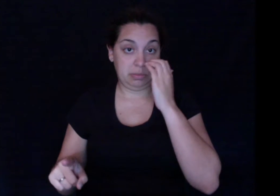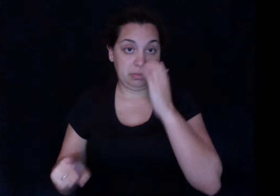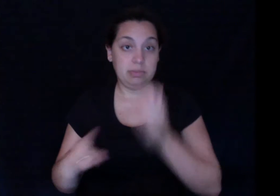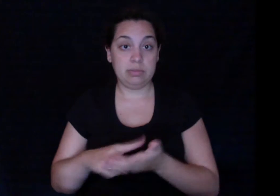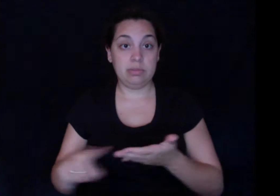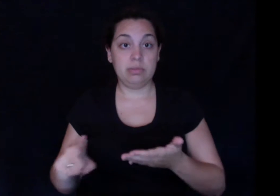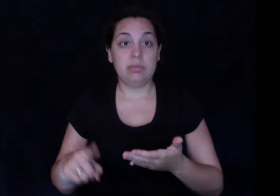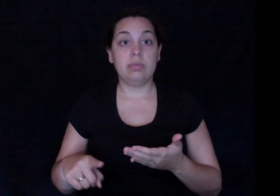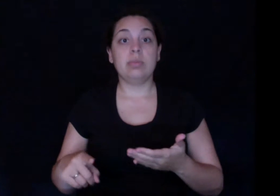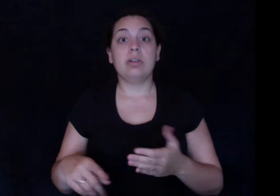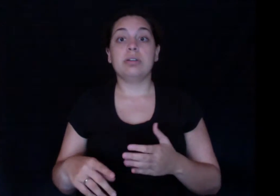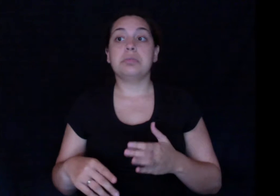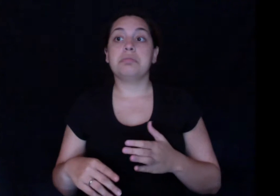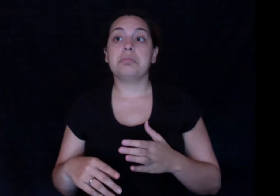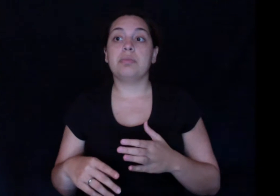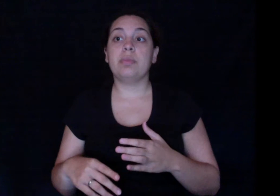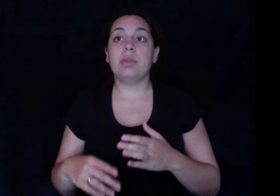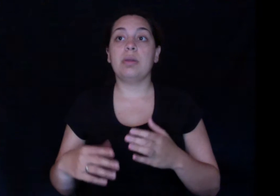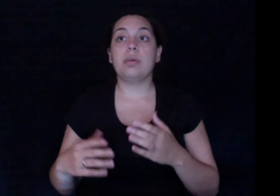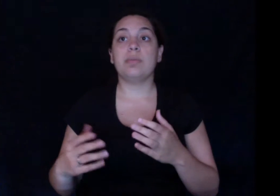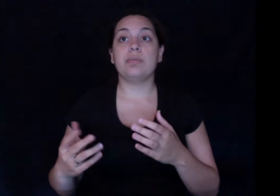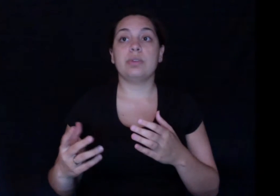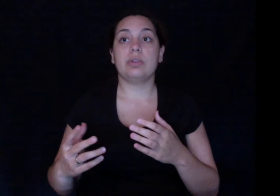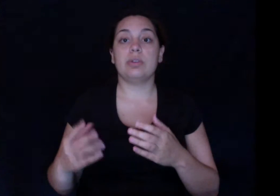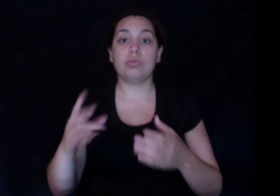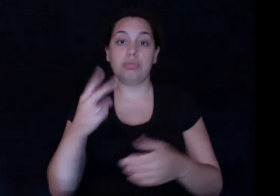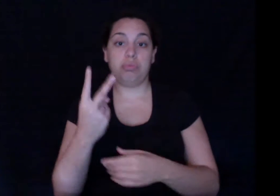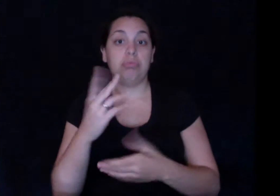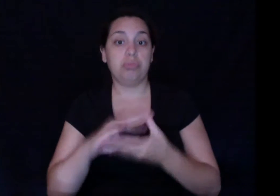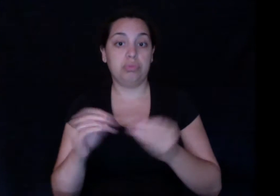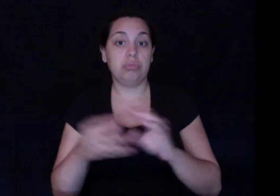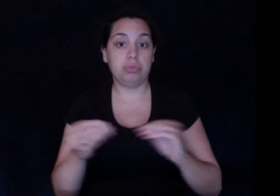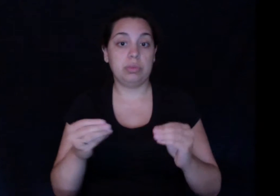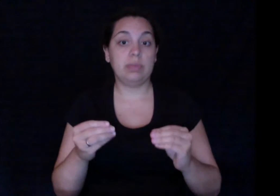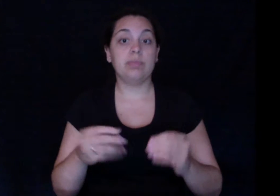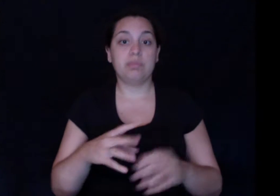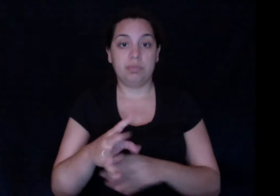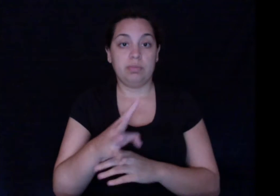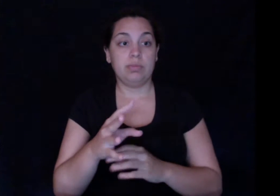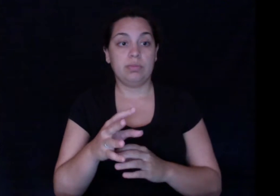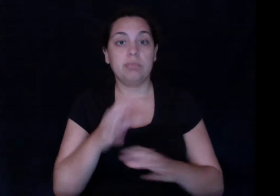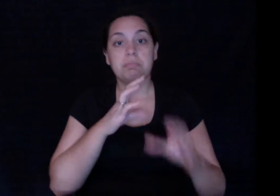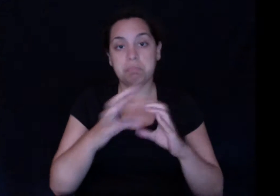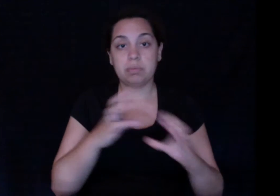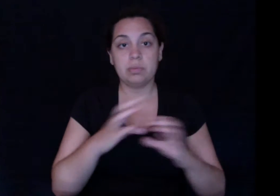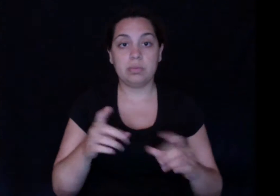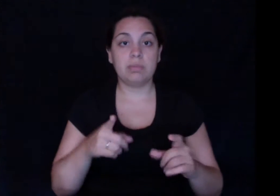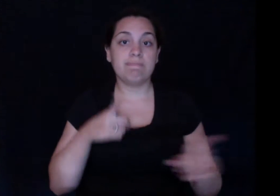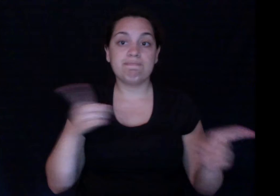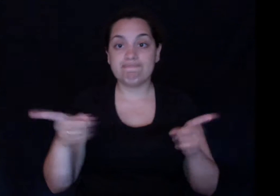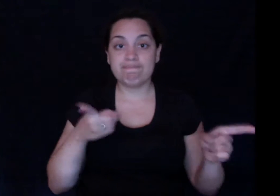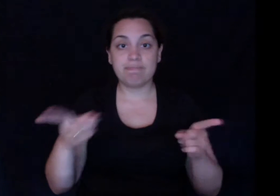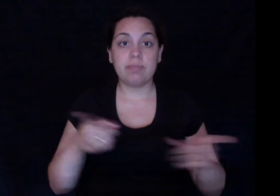you, and I'm so happy we could bring you a story like that. This week on Upvoted, we're going to cover two completely different types of stories, but that share